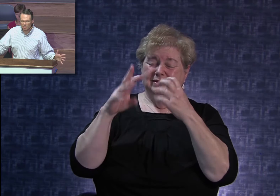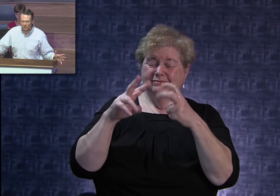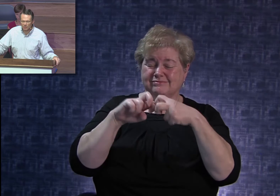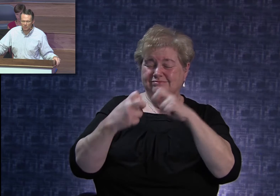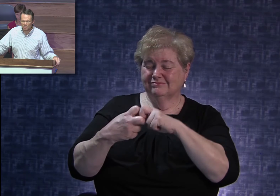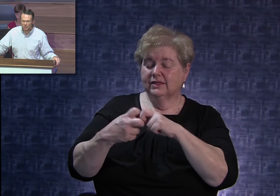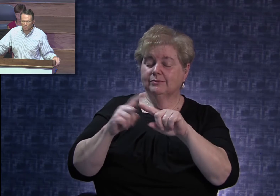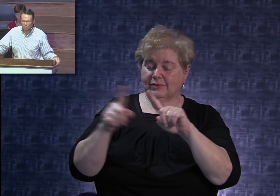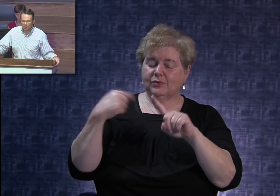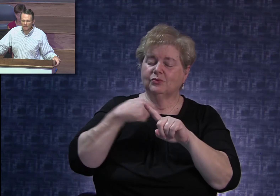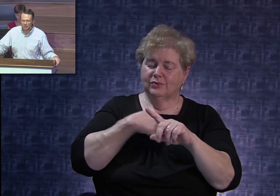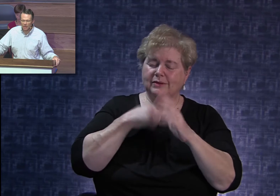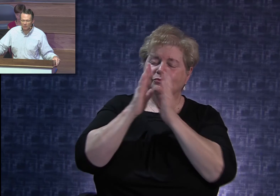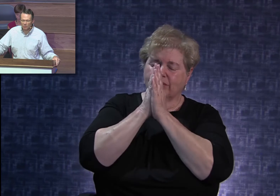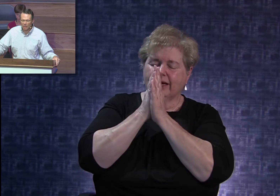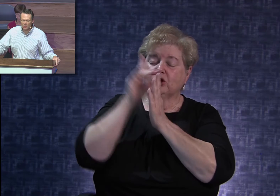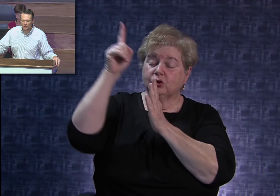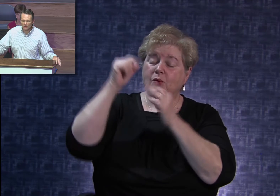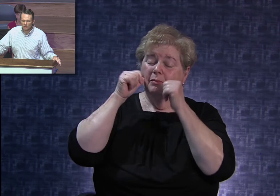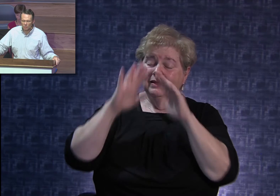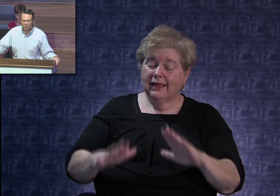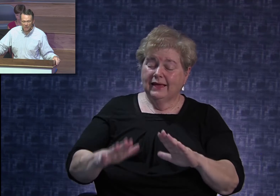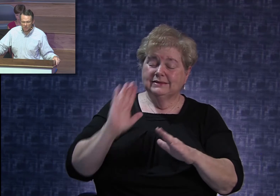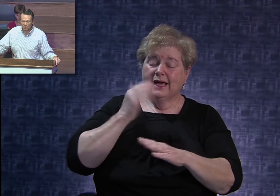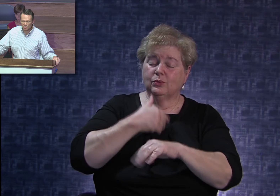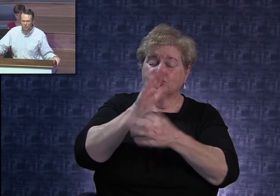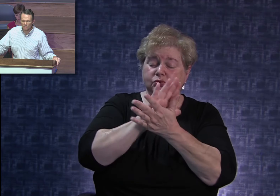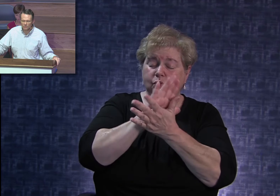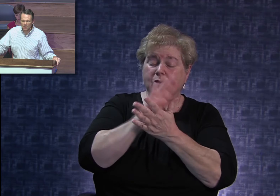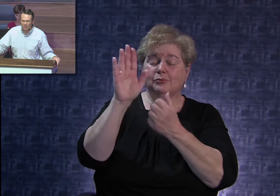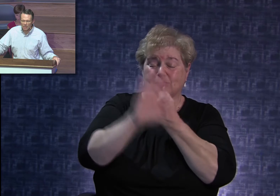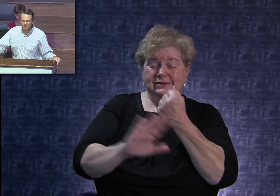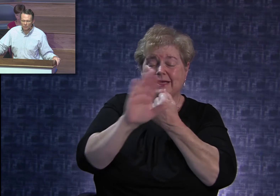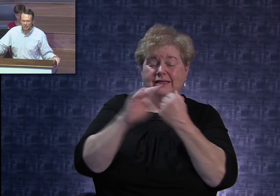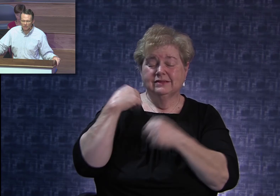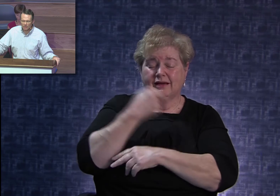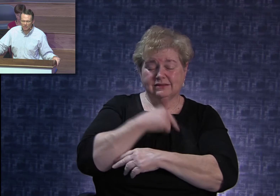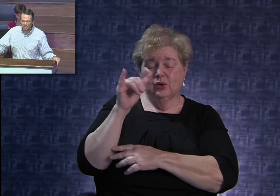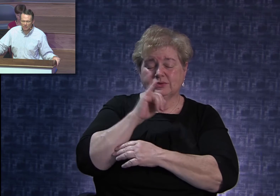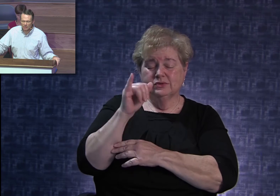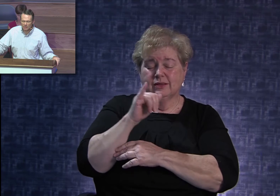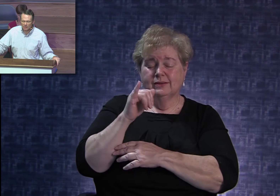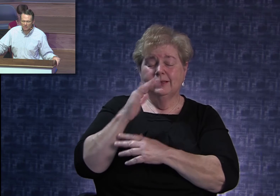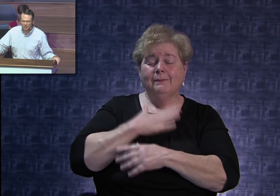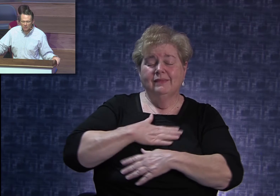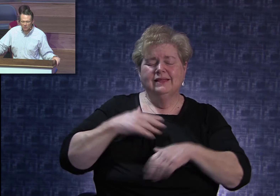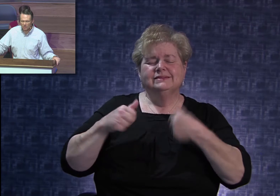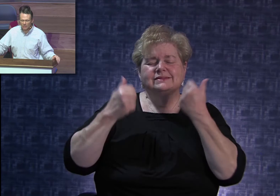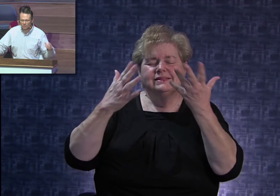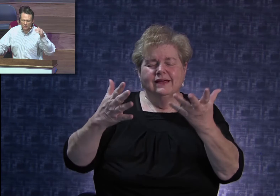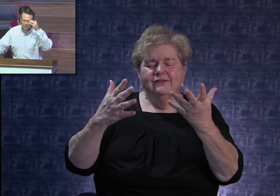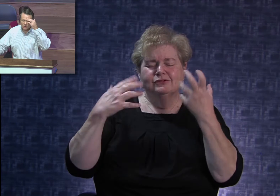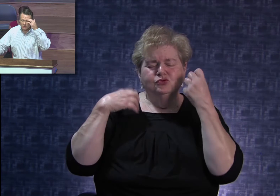we just commit this year to you and just ask your blessing on our school and protection as well, and strength and diligence